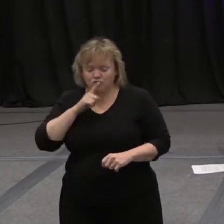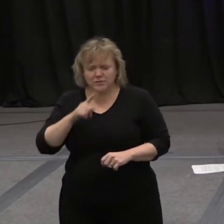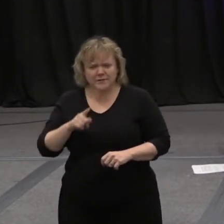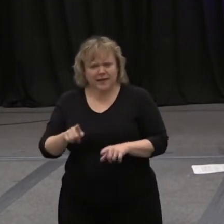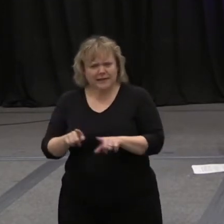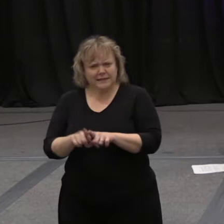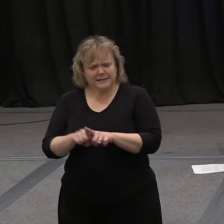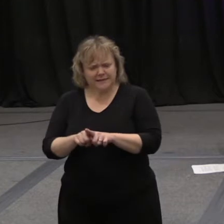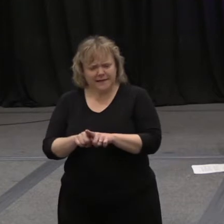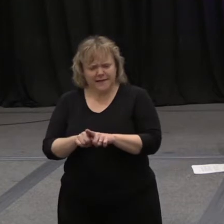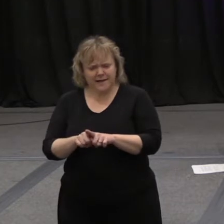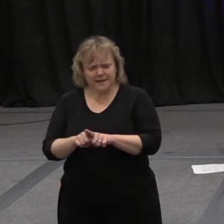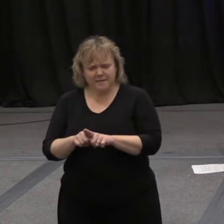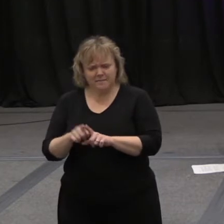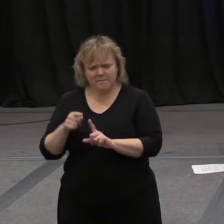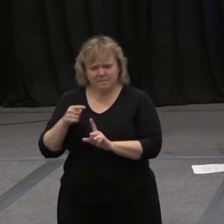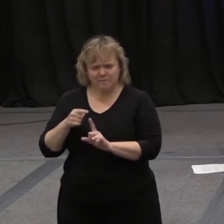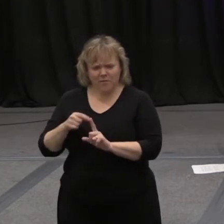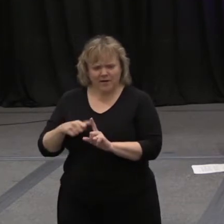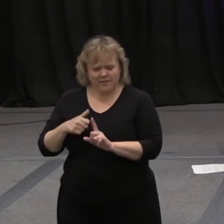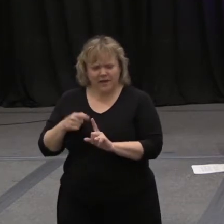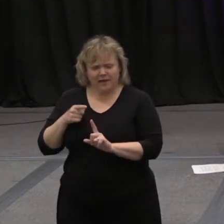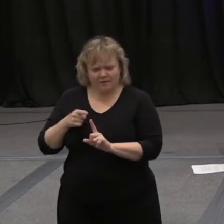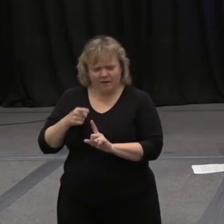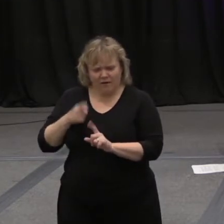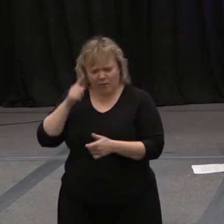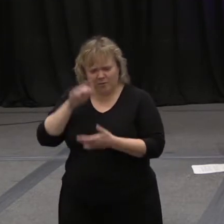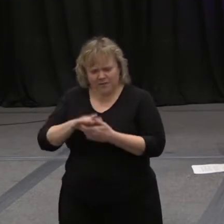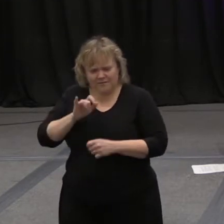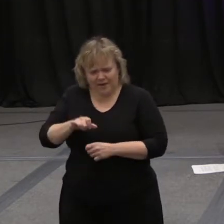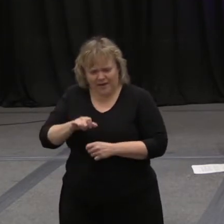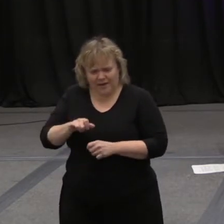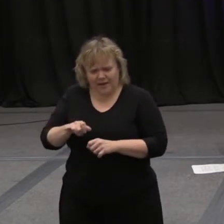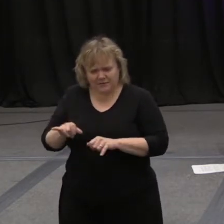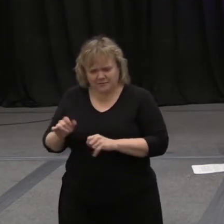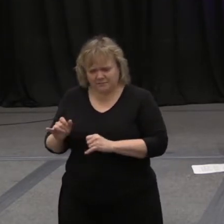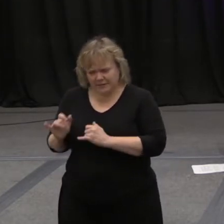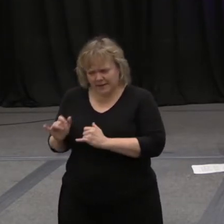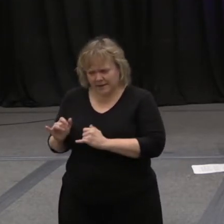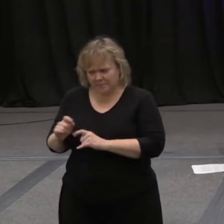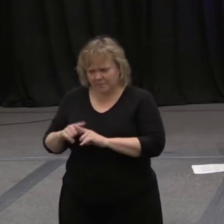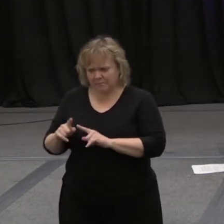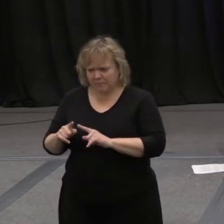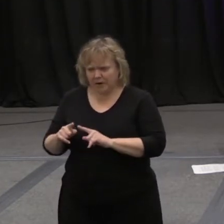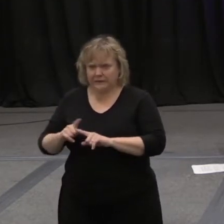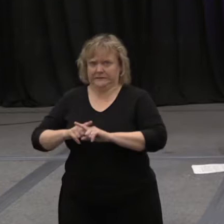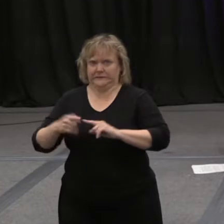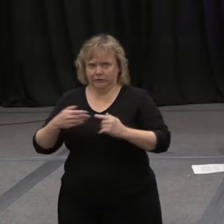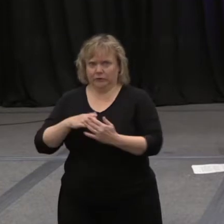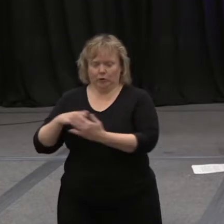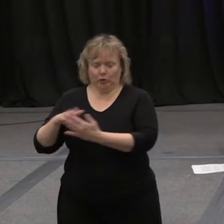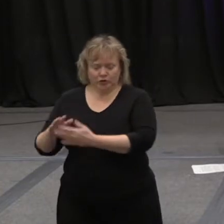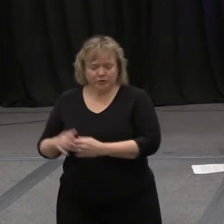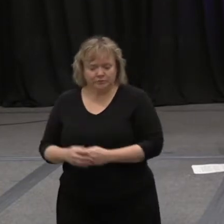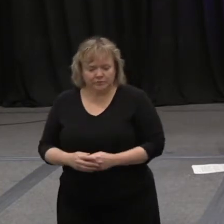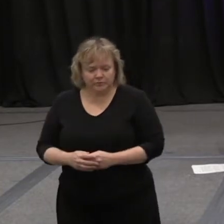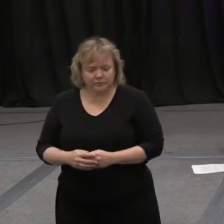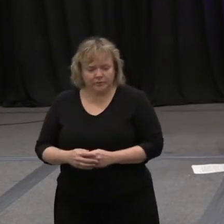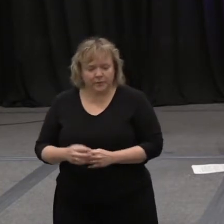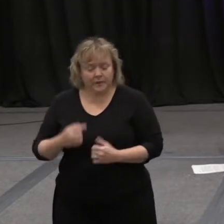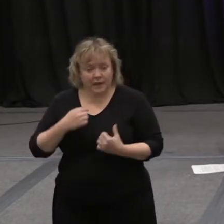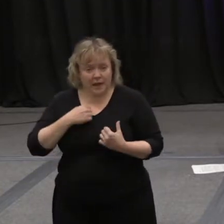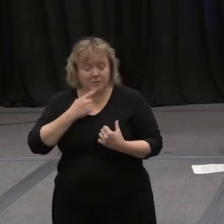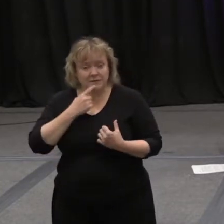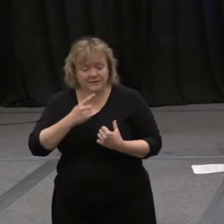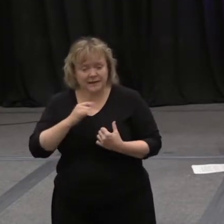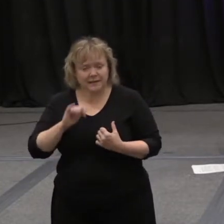I would say, universal, because all people need connection. I would say universal, and that's part of the motivation for